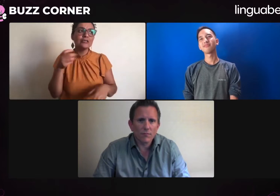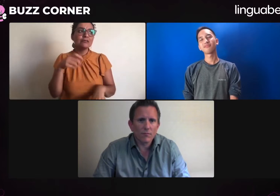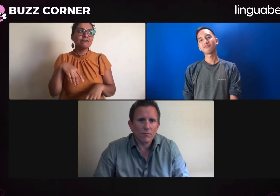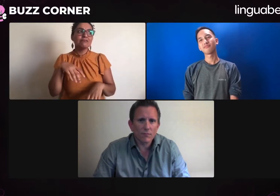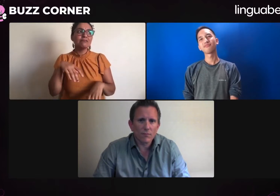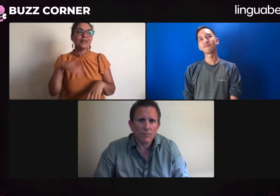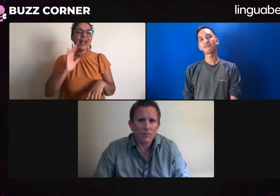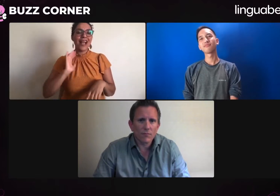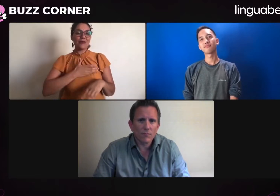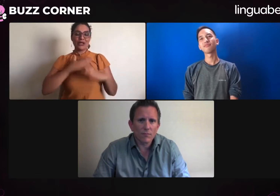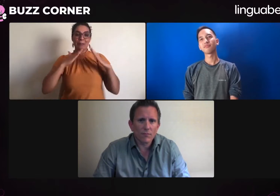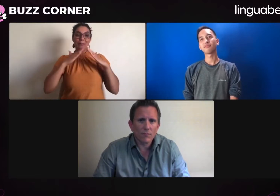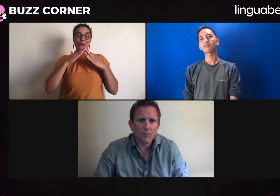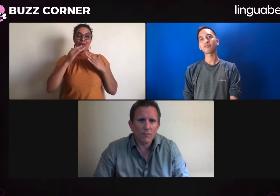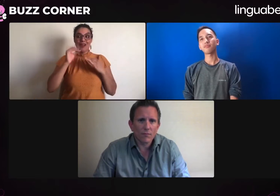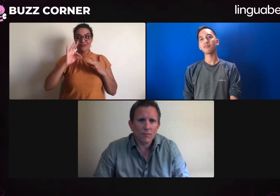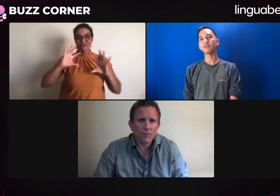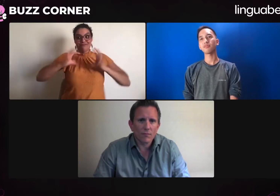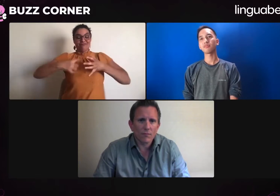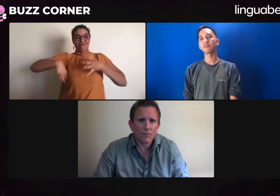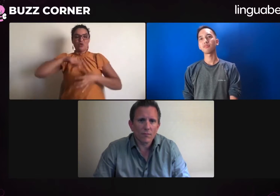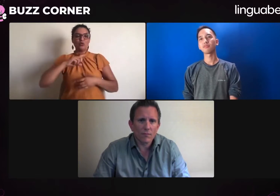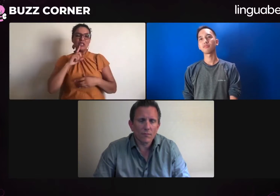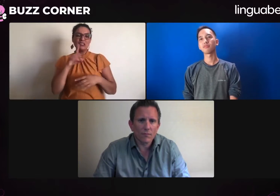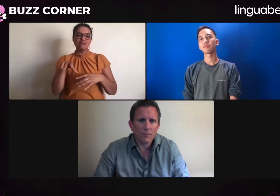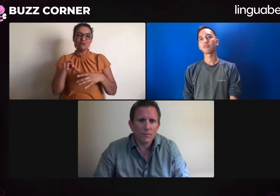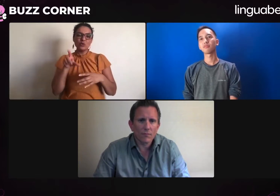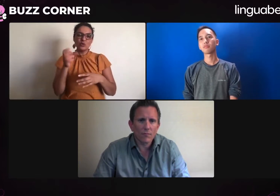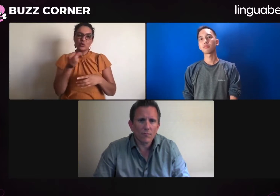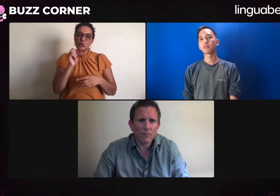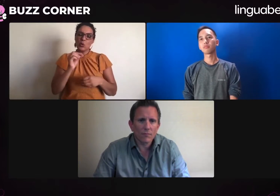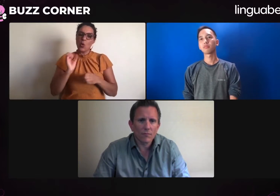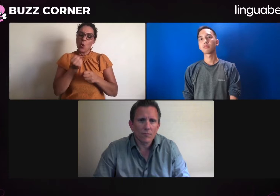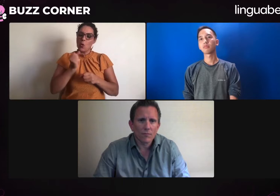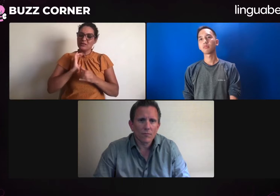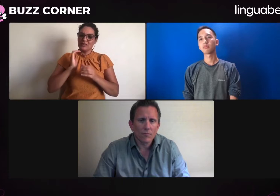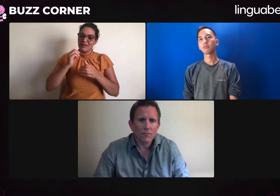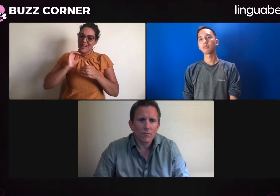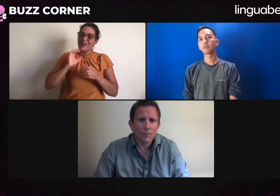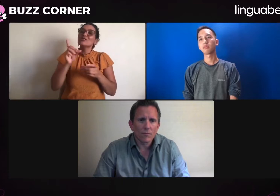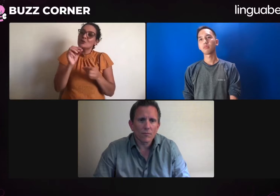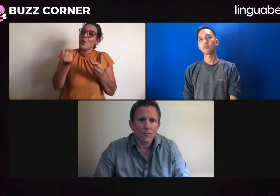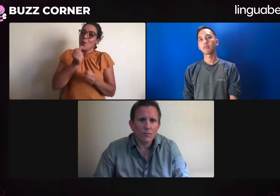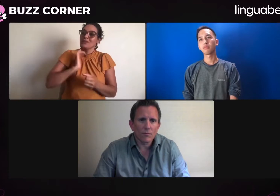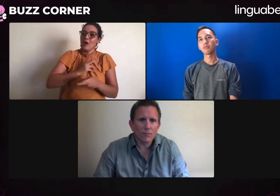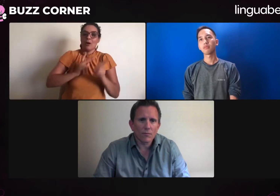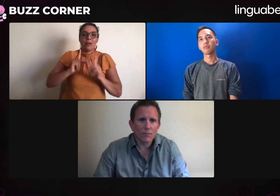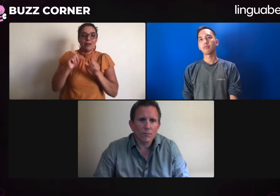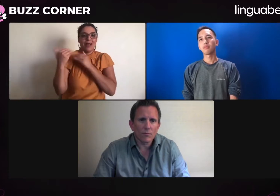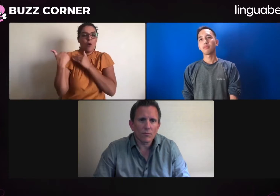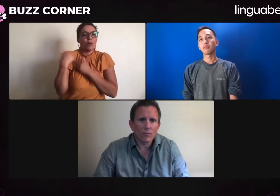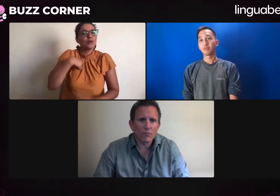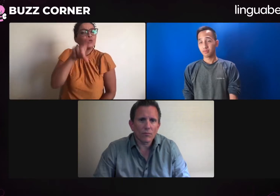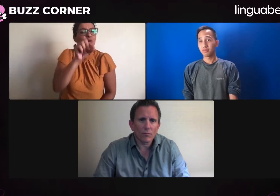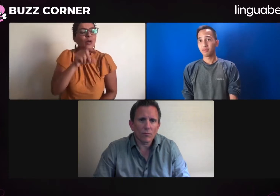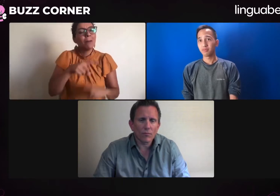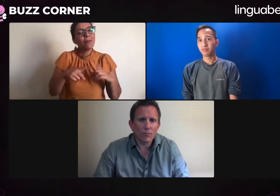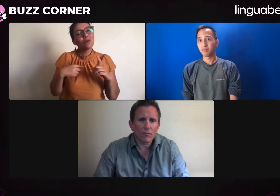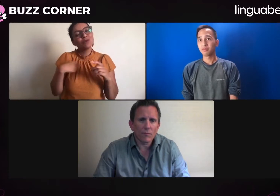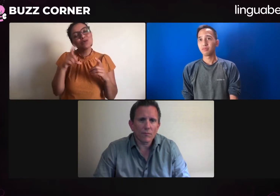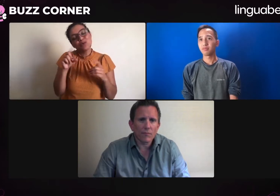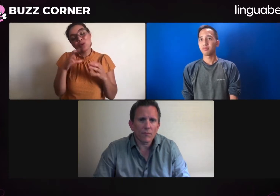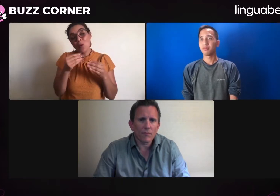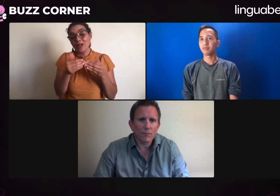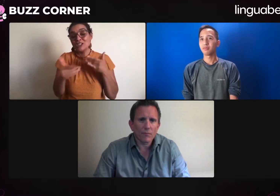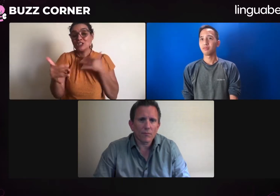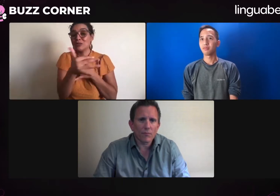really stop that? It can be very, very challenging in our community to, hold ourselves